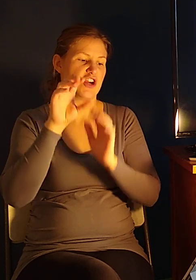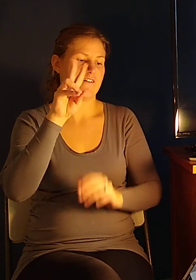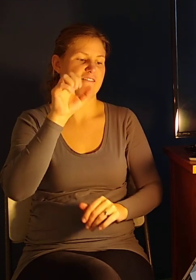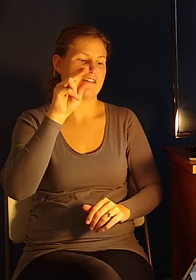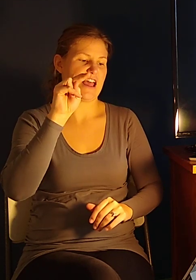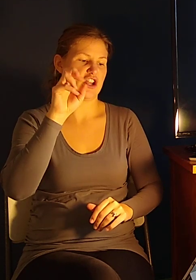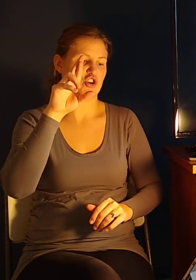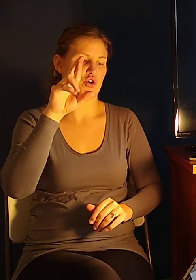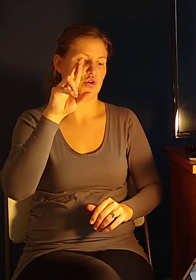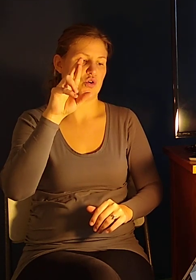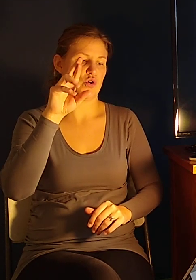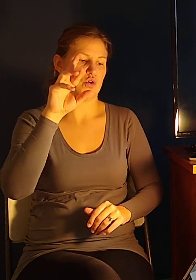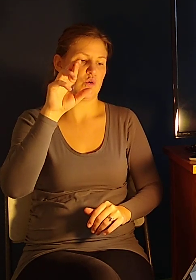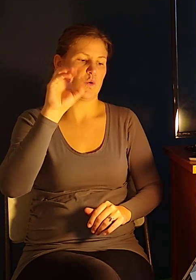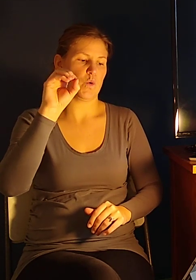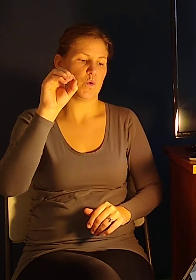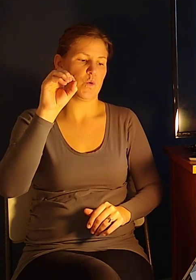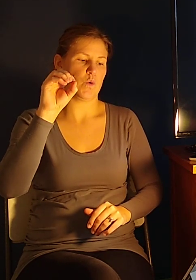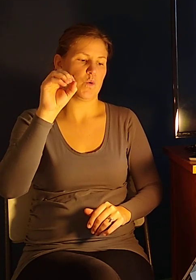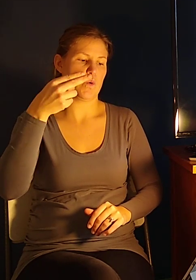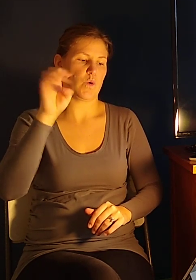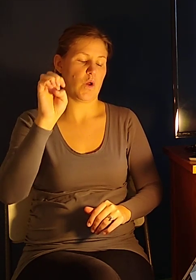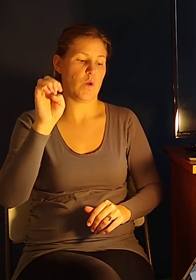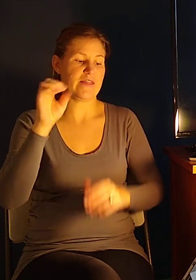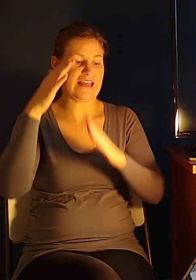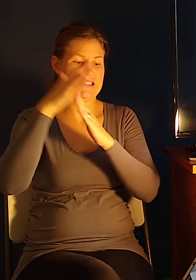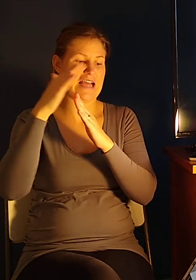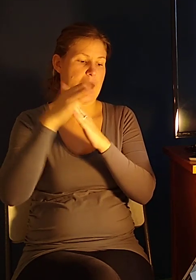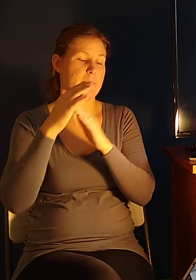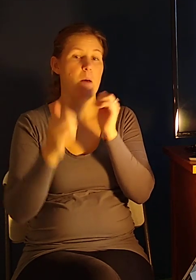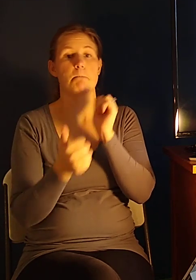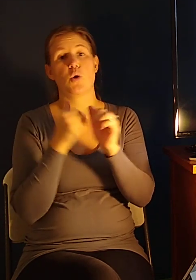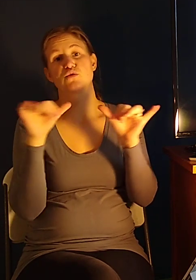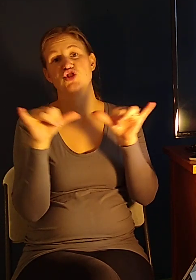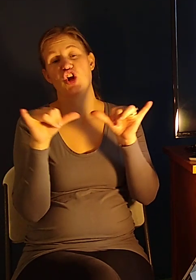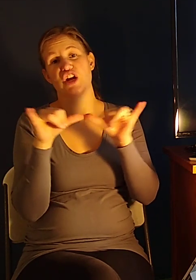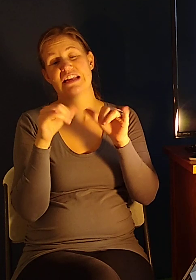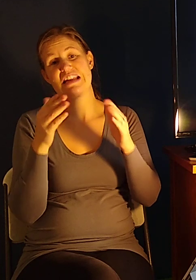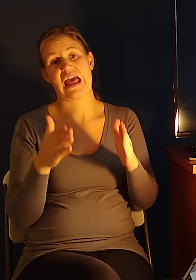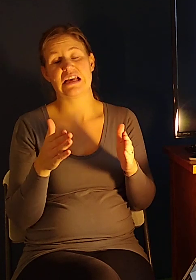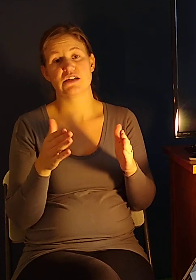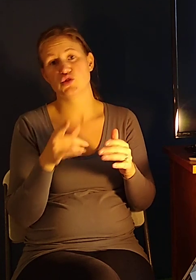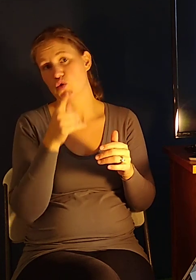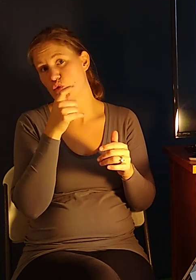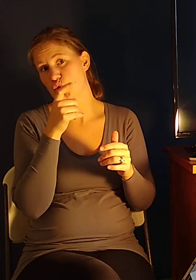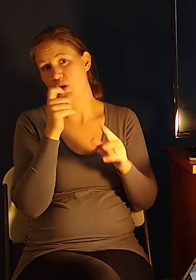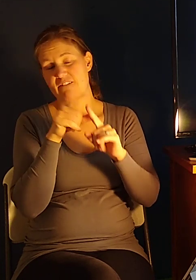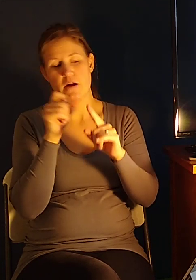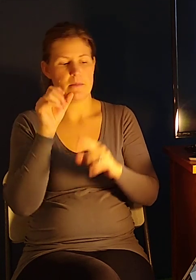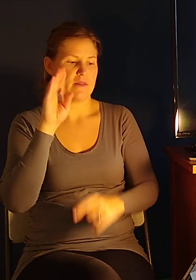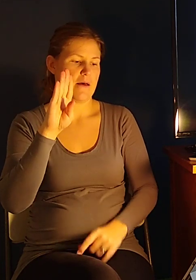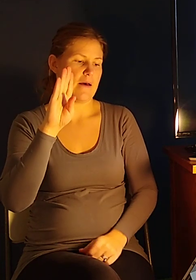top. And most architects that came out of the Bauhaus era and